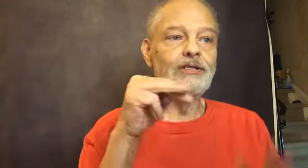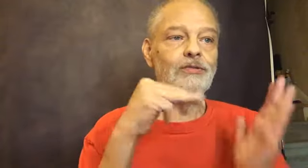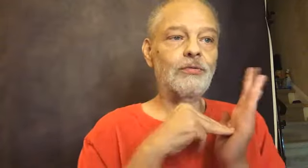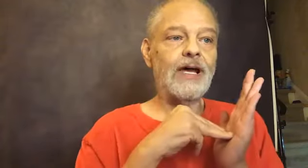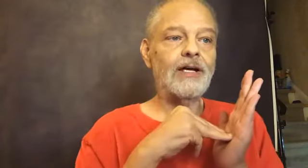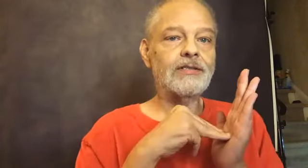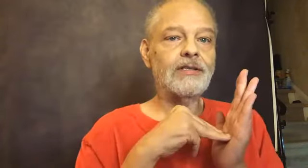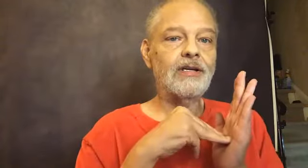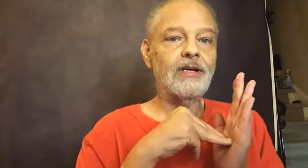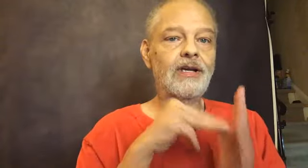2,000,